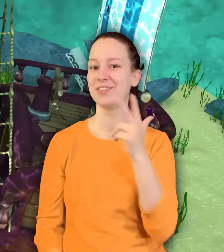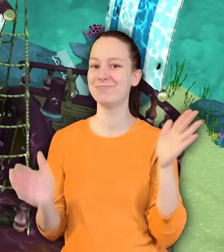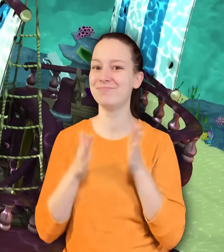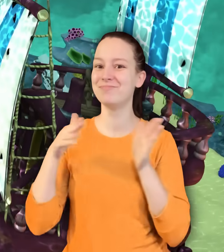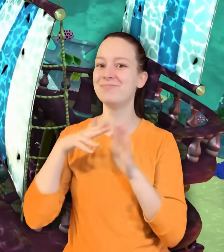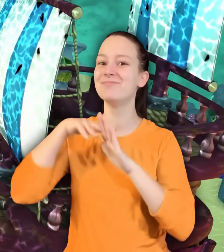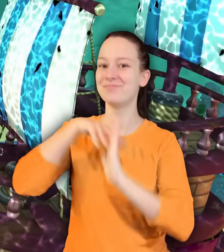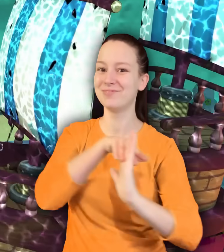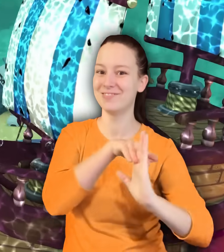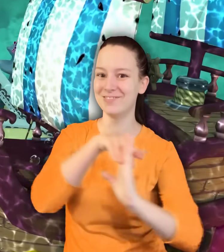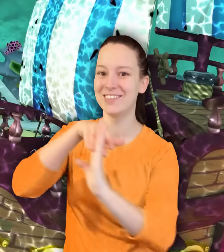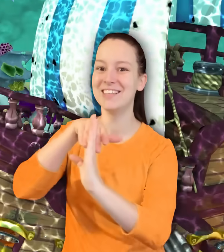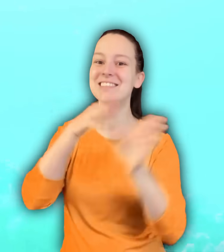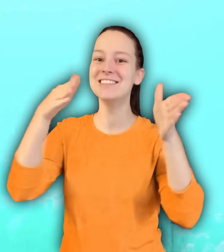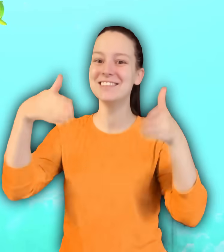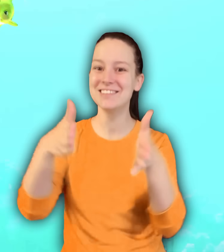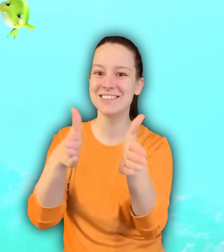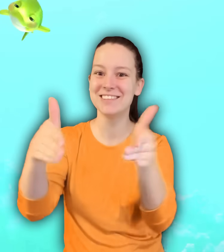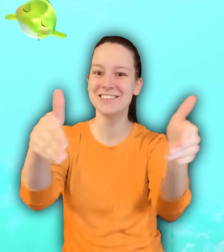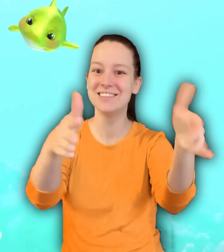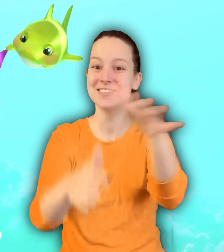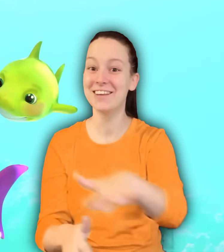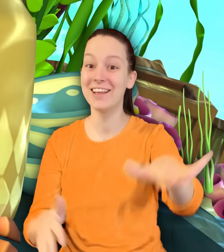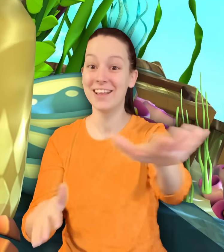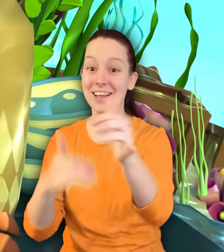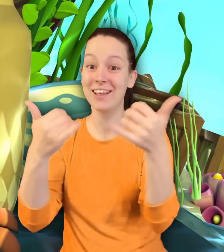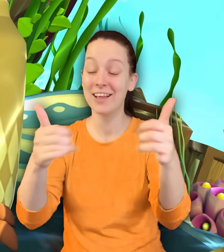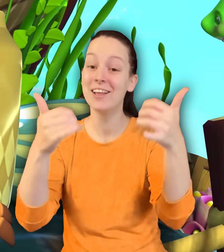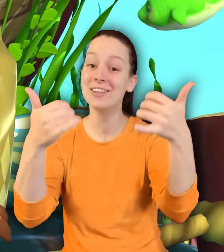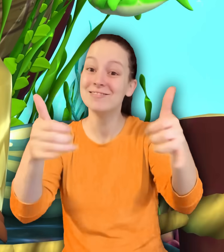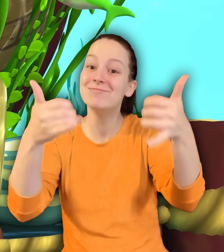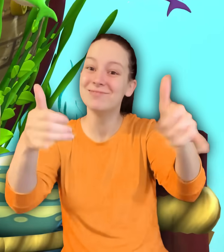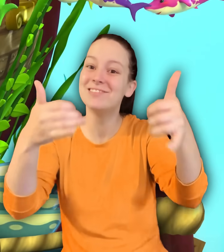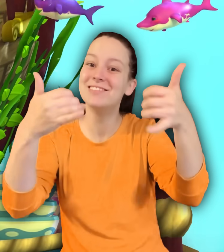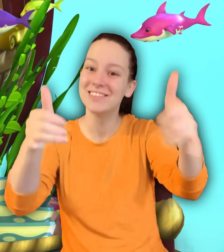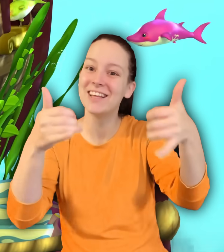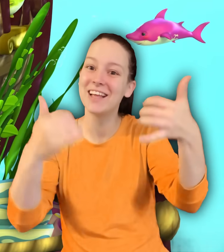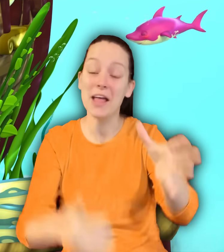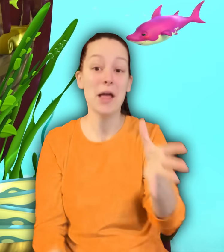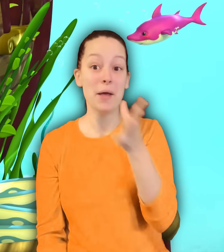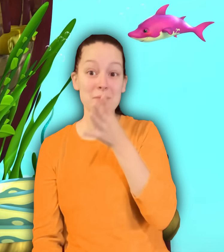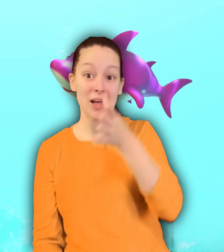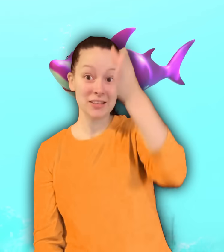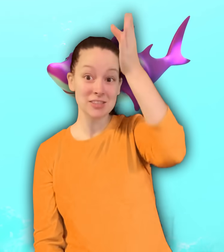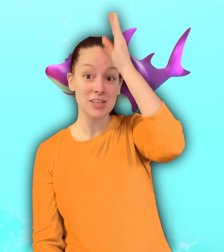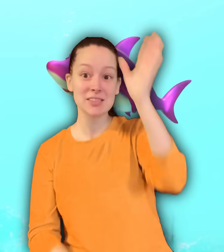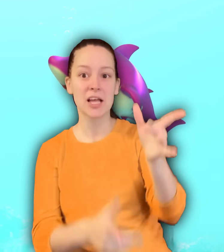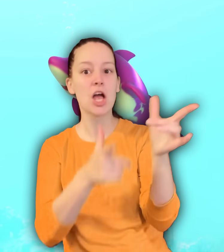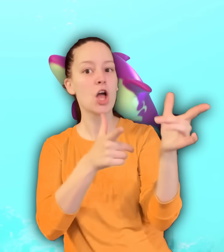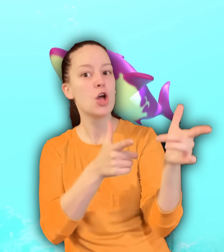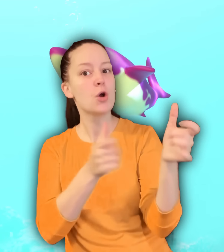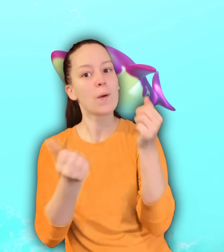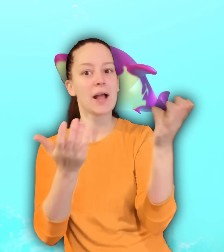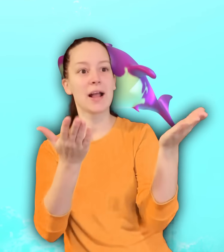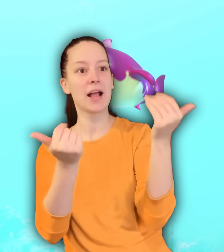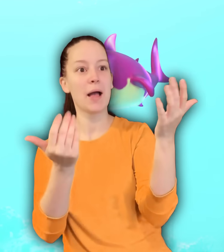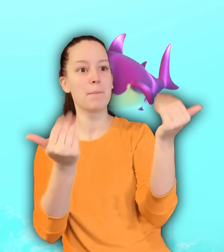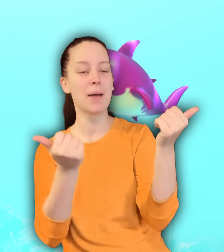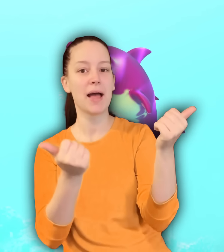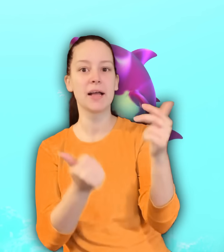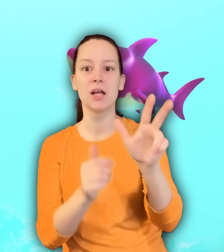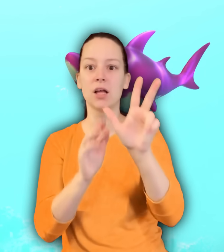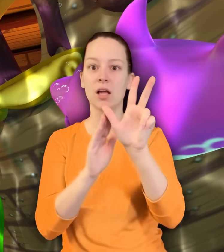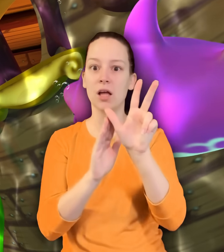Three Little Sharks went swimming one day Down in the bay where all the sharks play Mummy Sharks said,